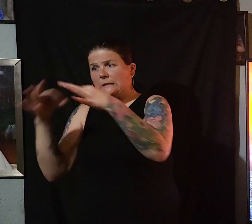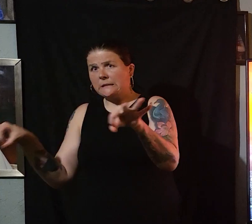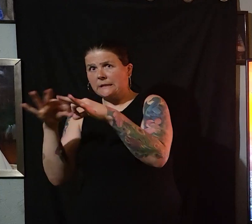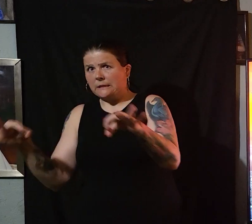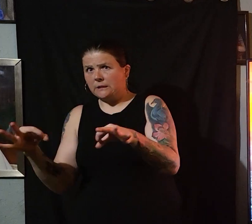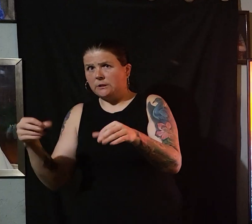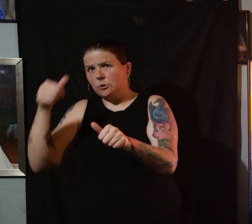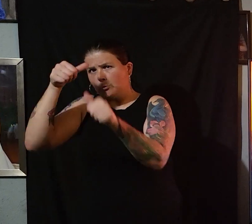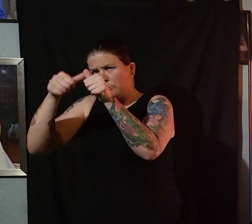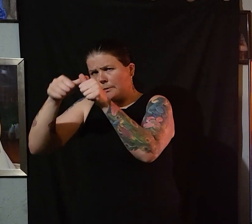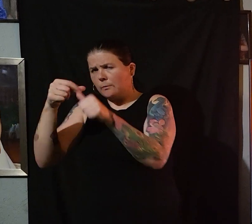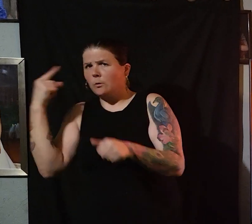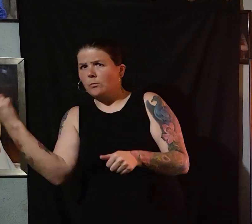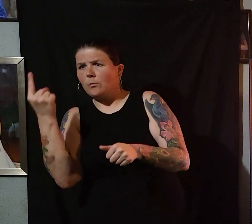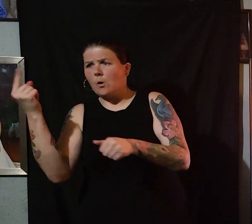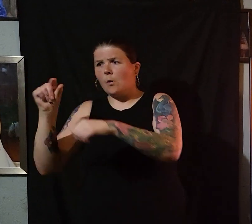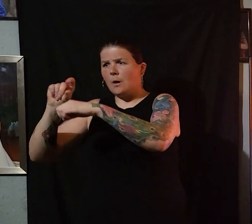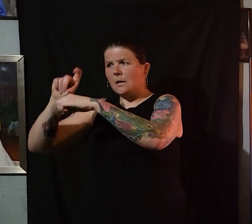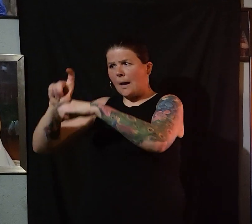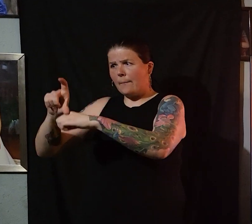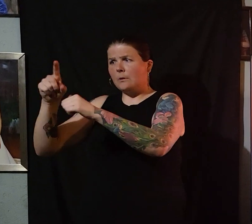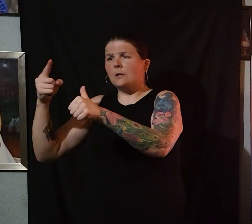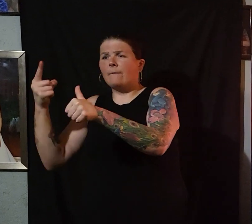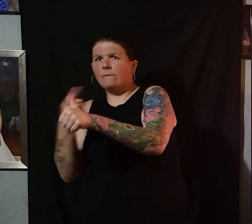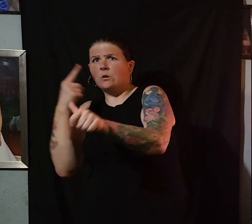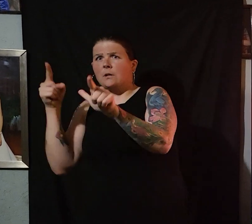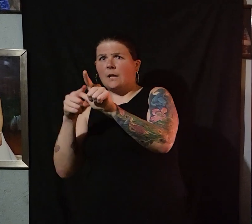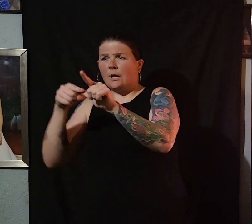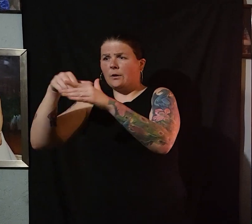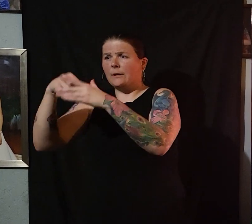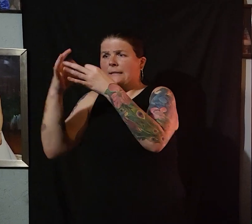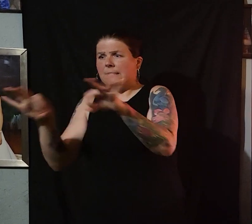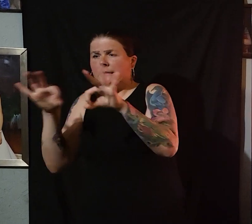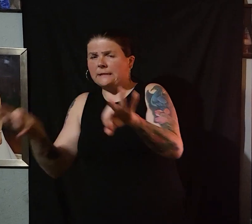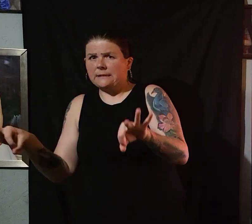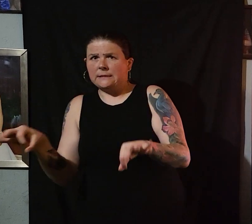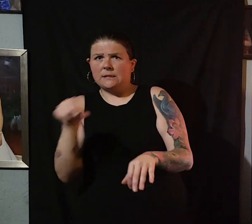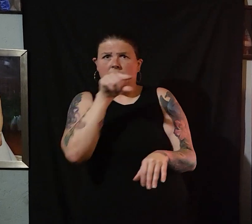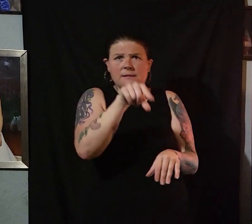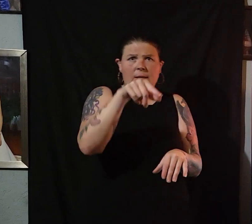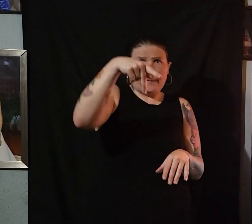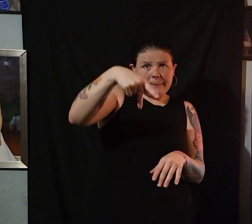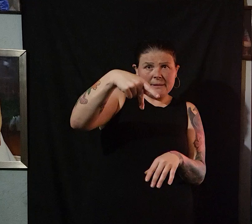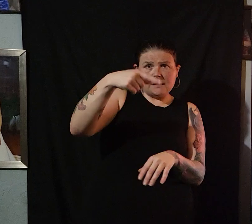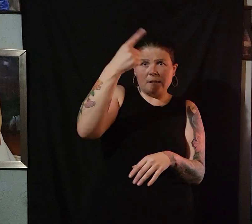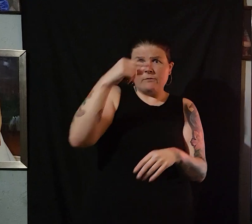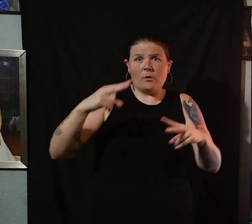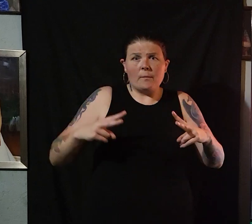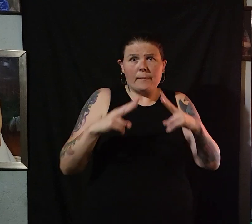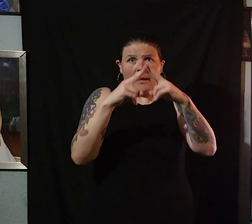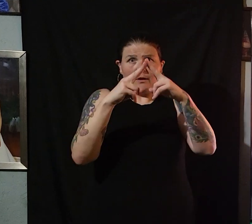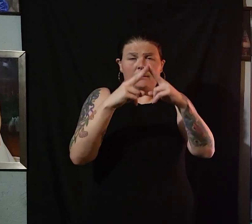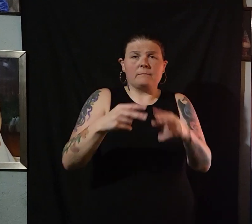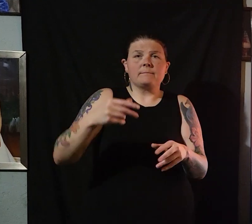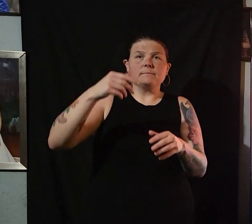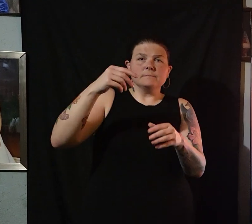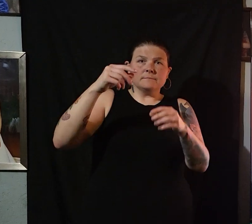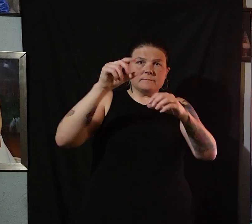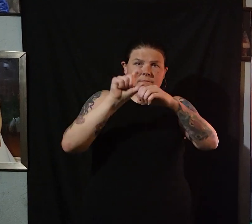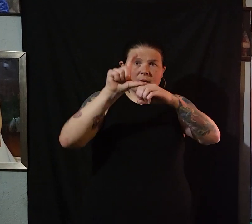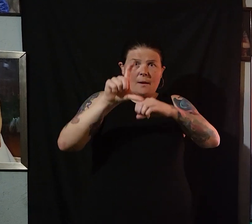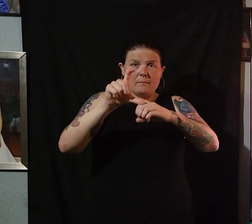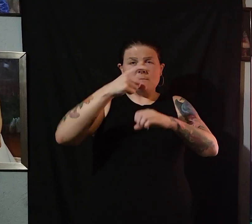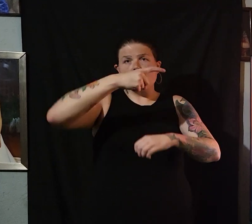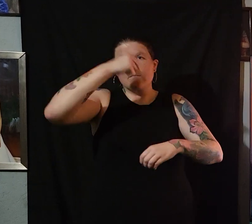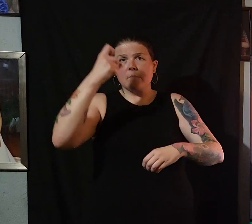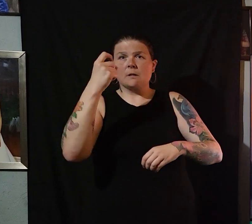always capitalize the first letter in a sentence. And the P for Paris is capitalized because we